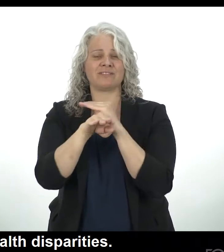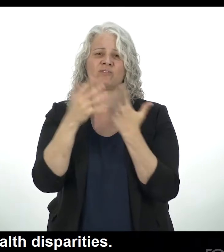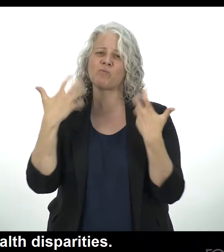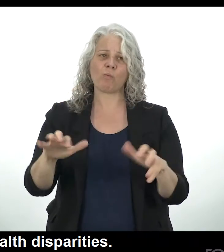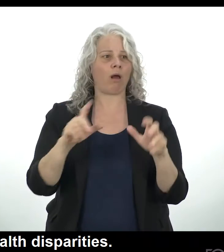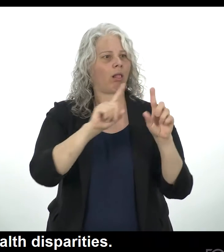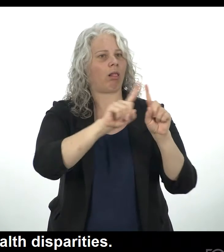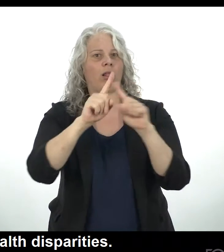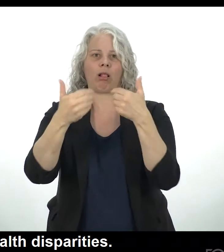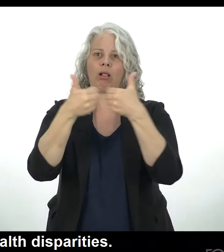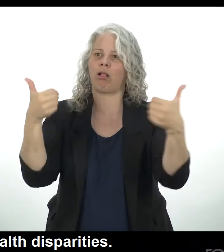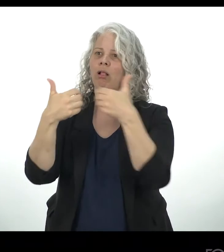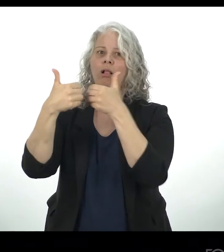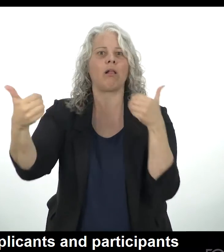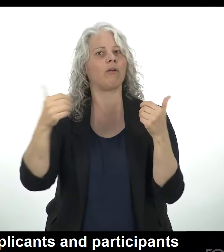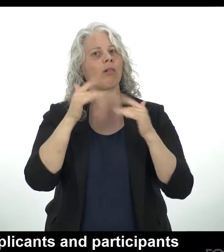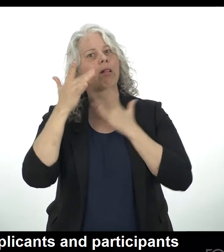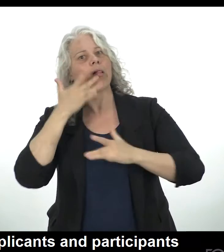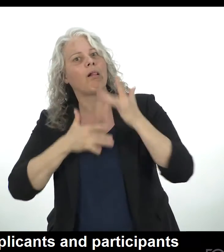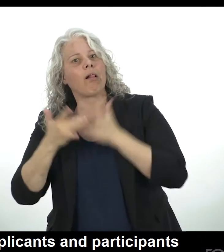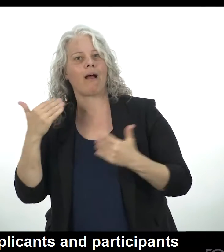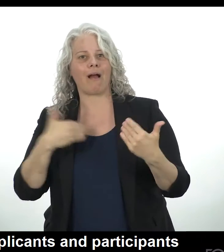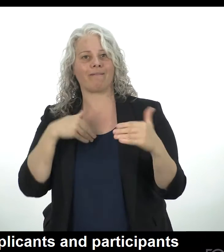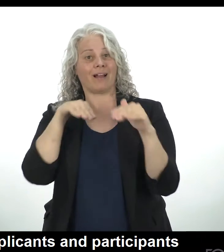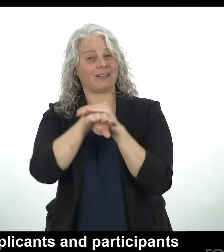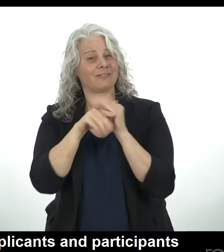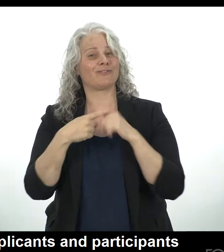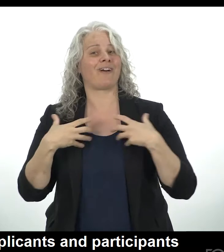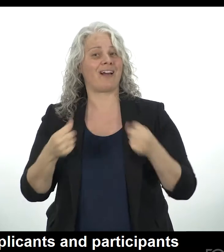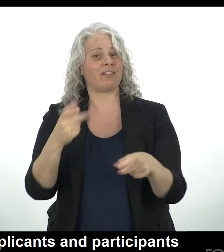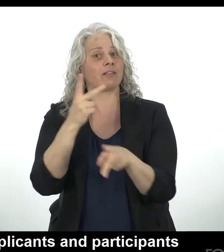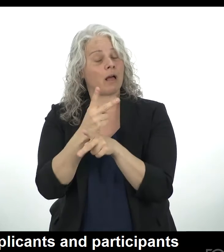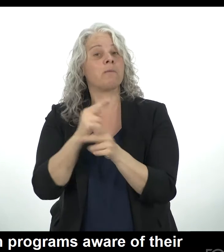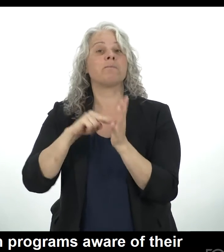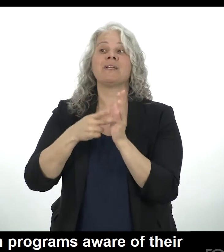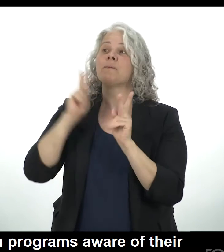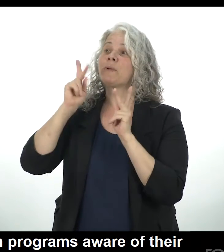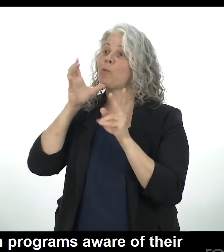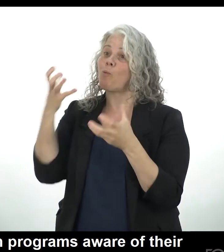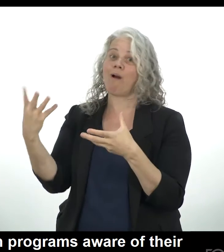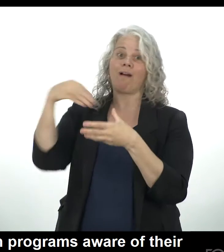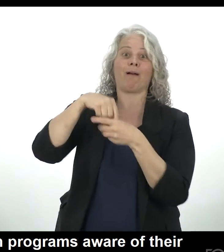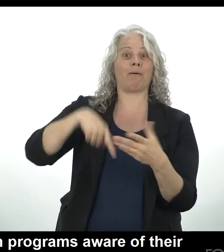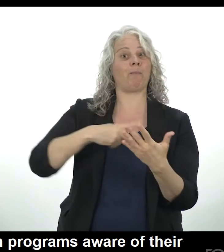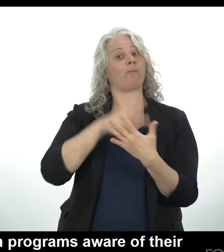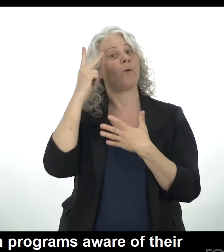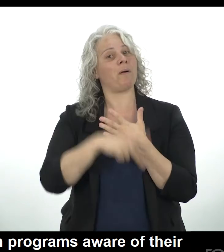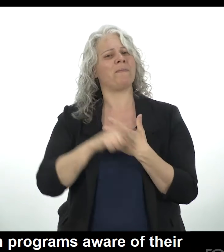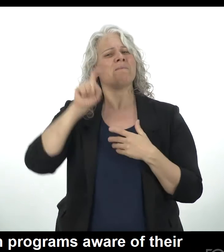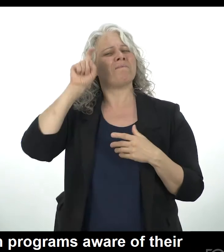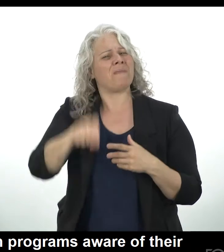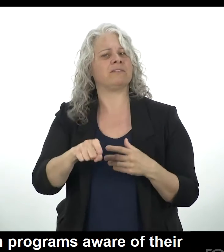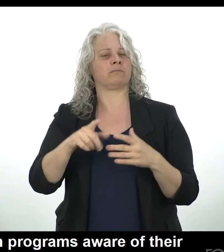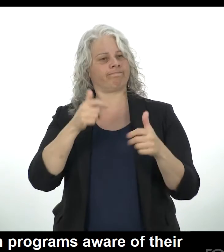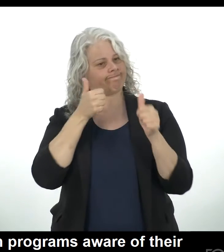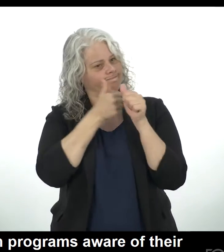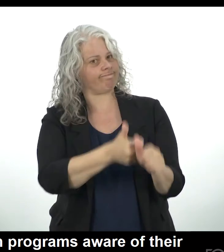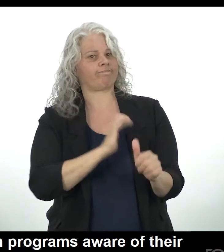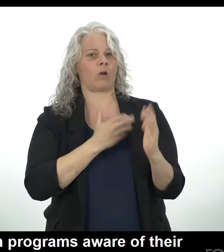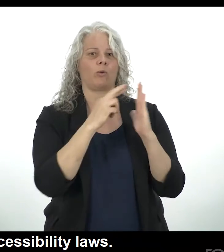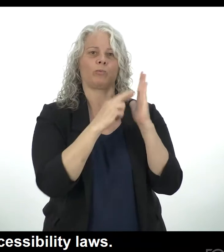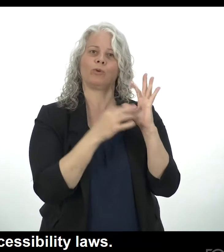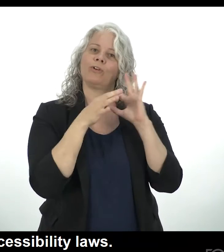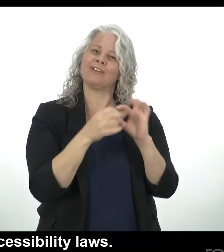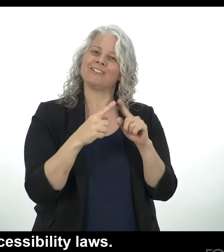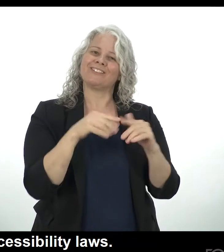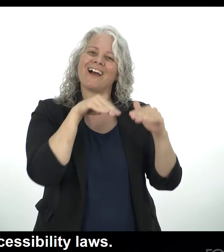than worsening health disparities. And that is why we have made applicants and participants for all of the Commission's telehealth programs aware